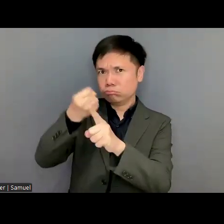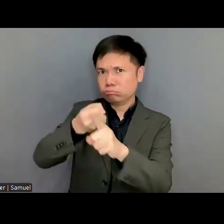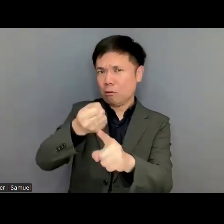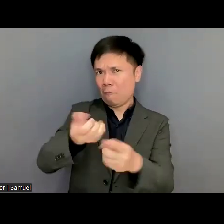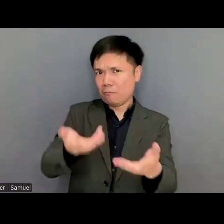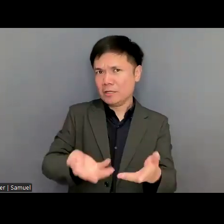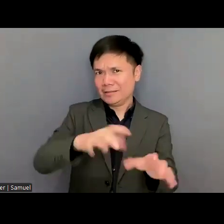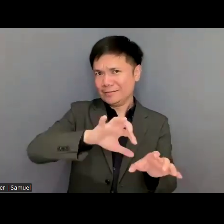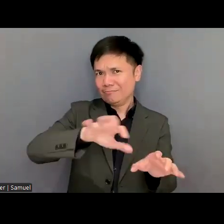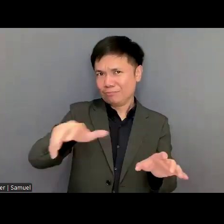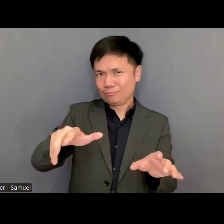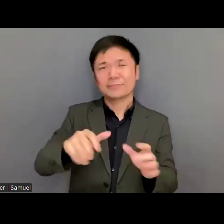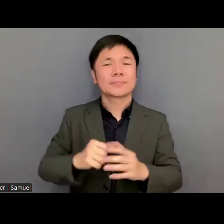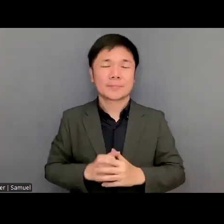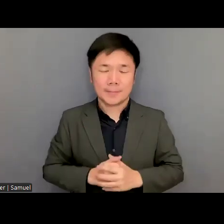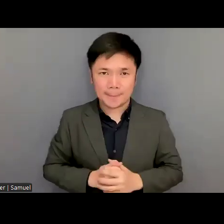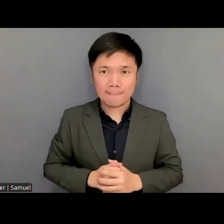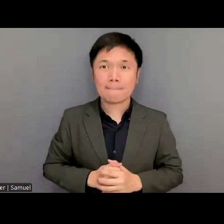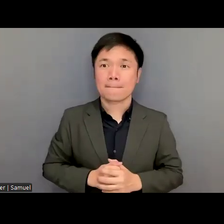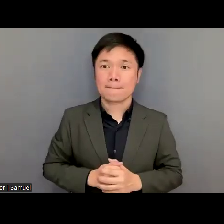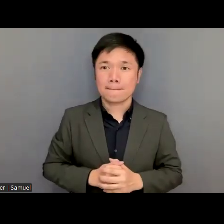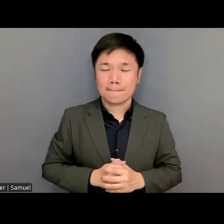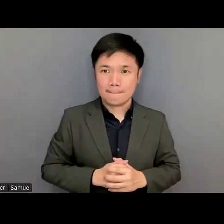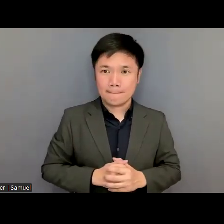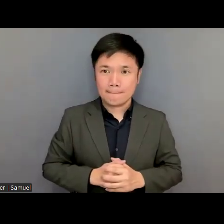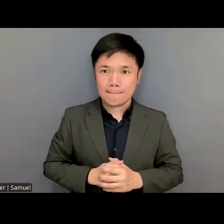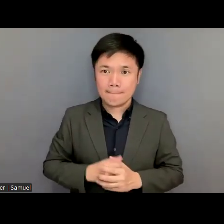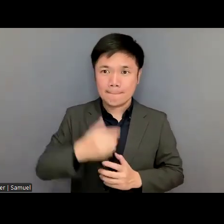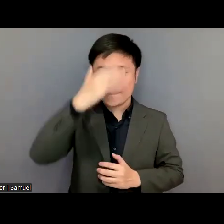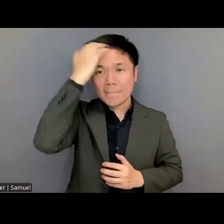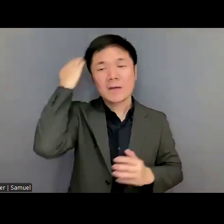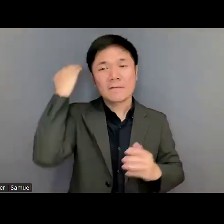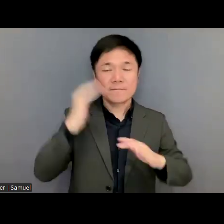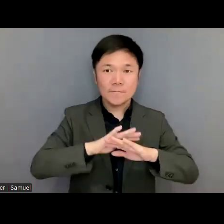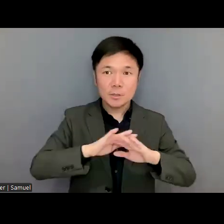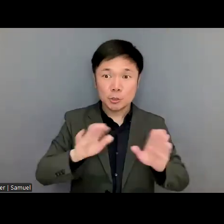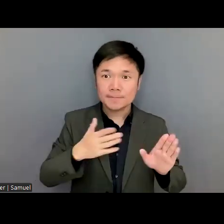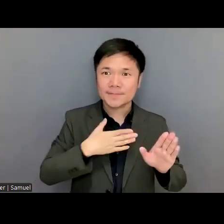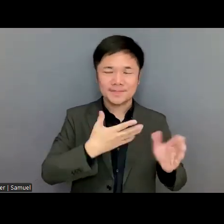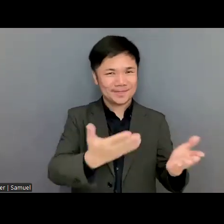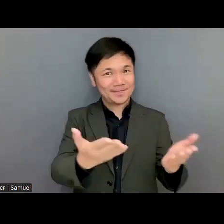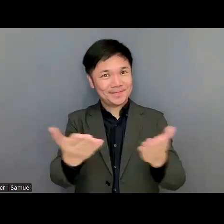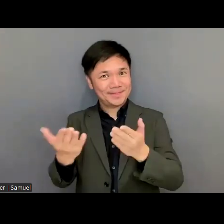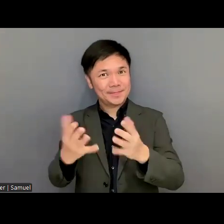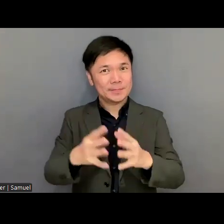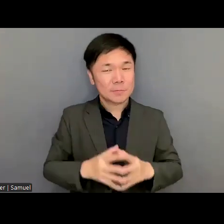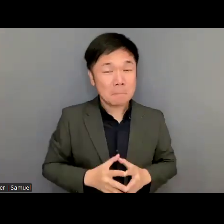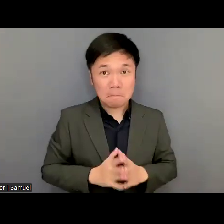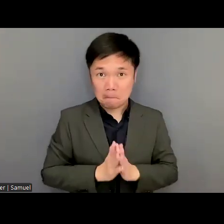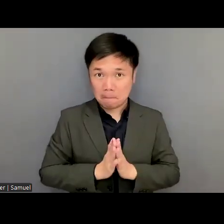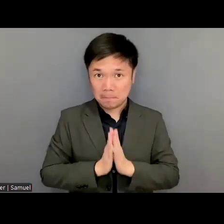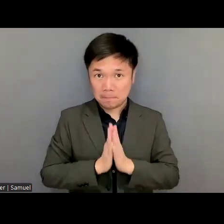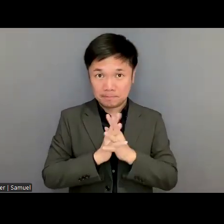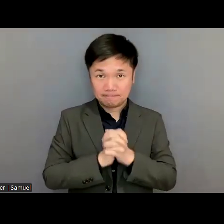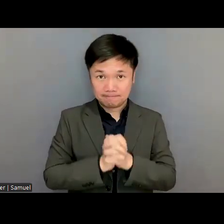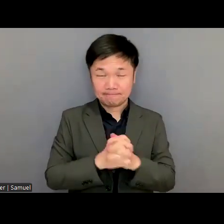regions. Uh, in, and having said that, I would like to maybe start with